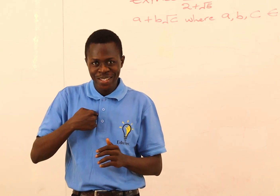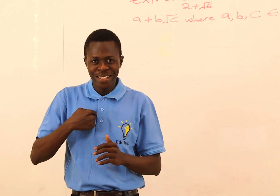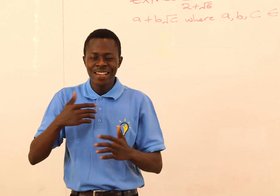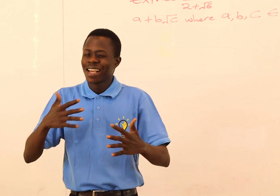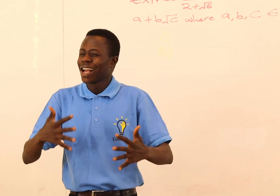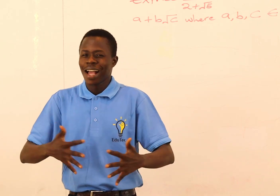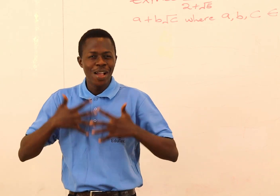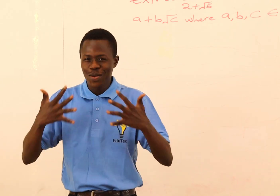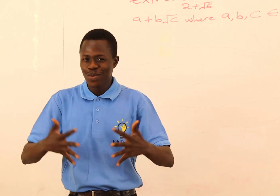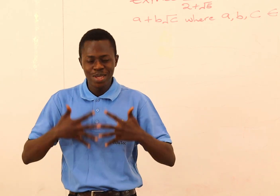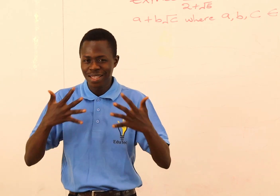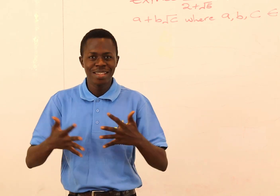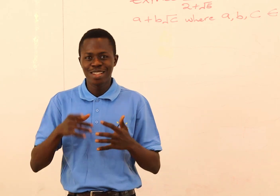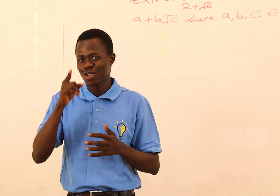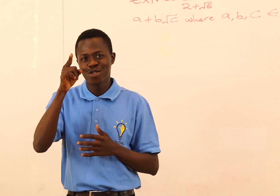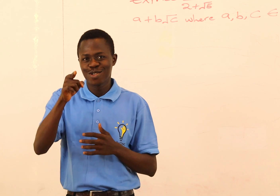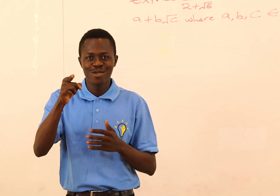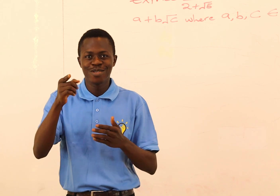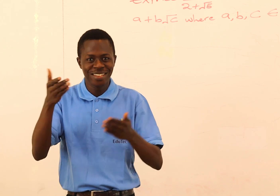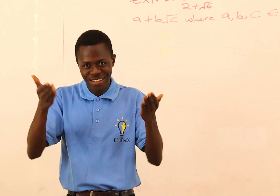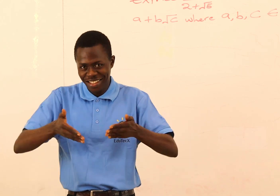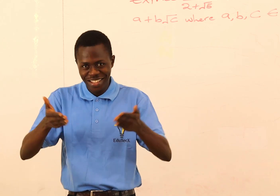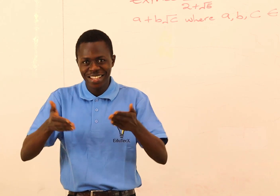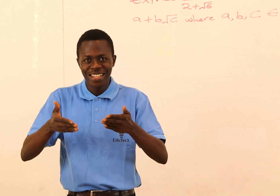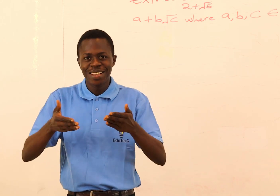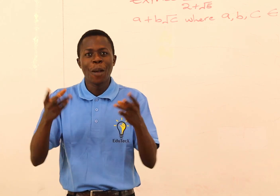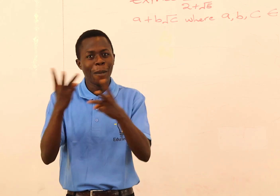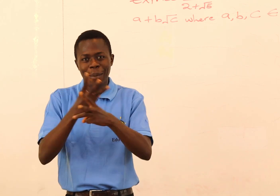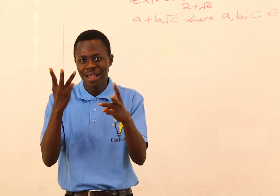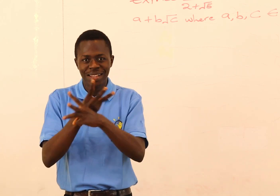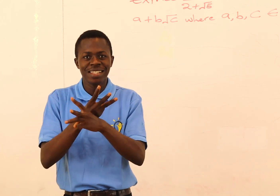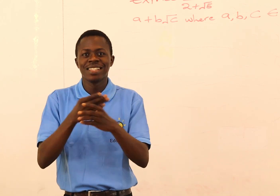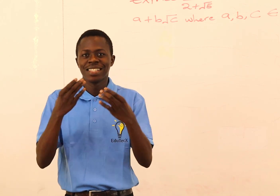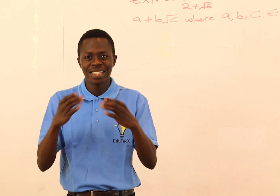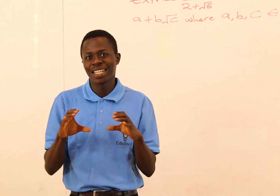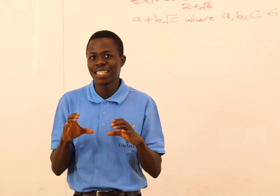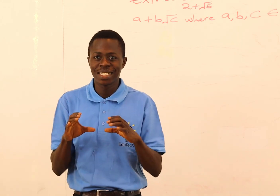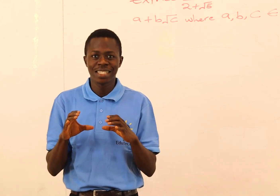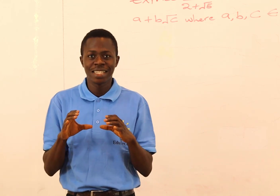I am always excited to meet you in our maths lessons.